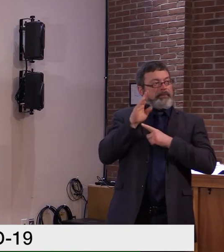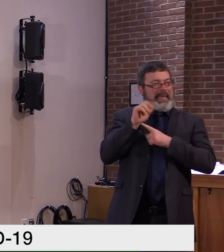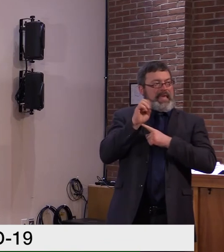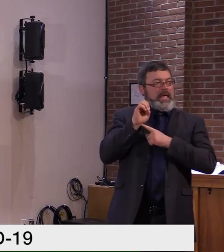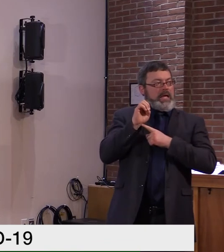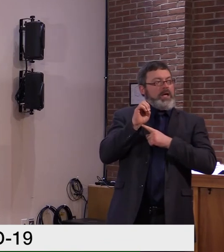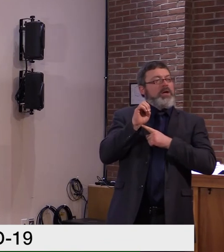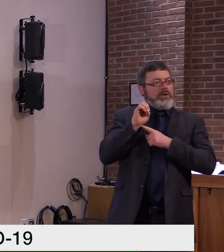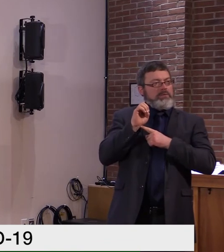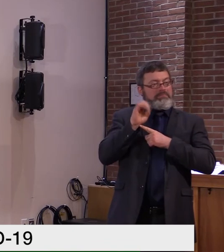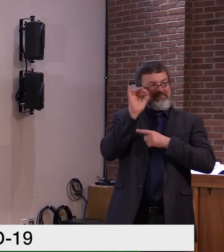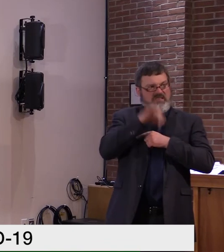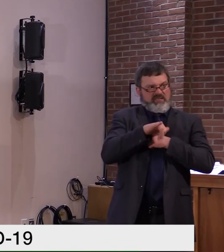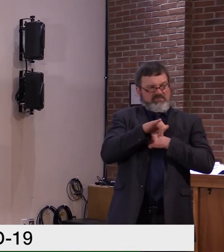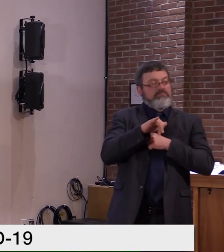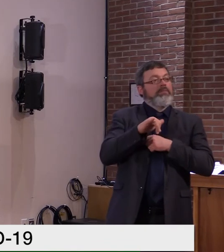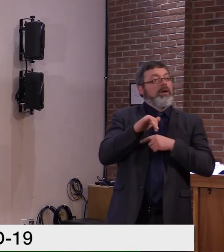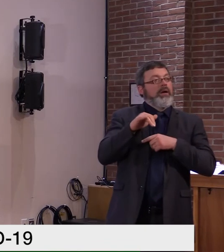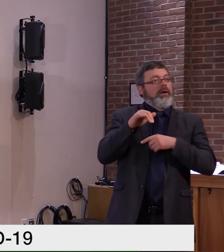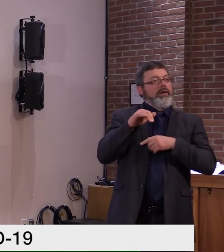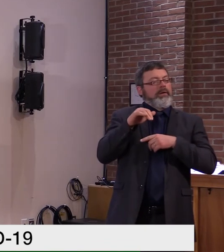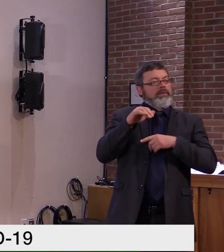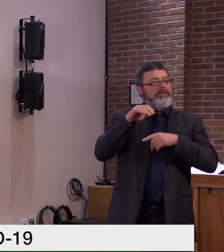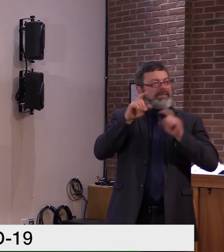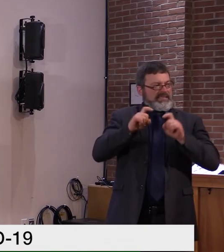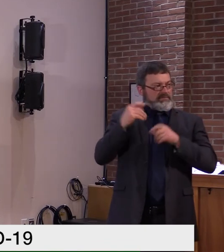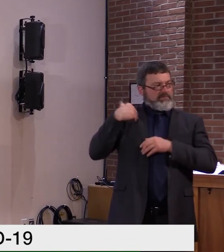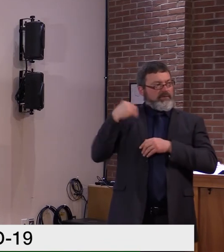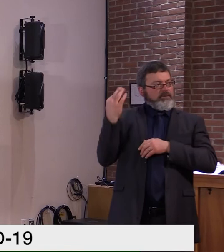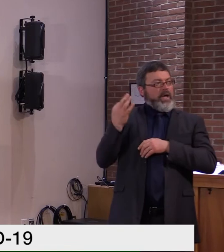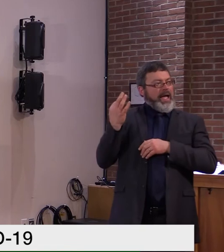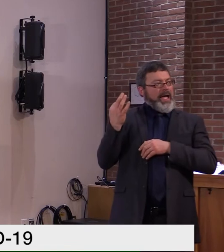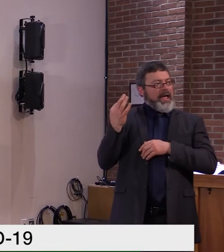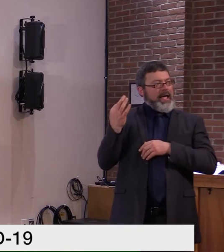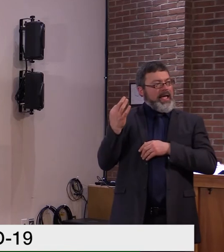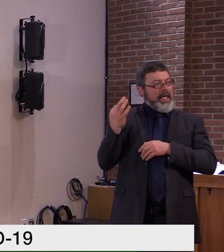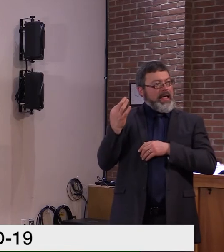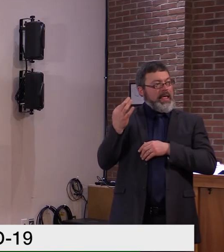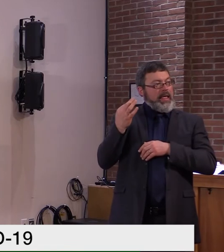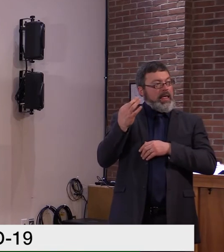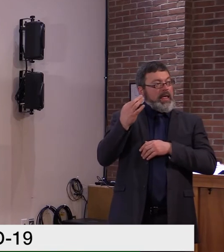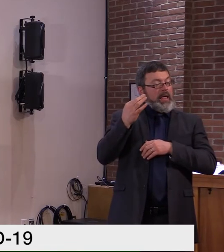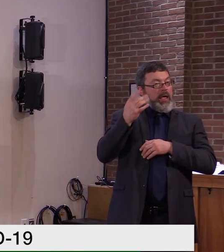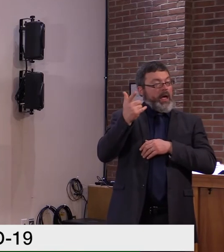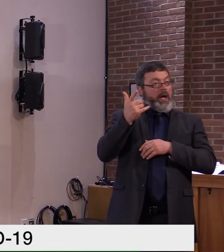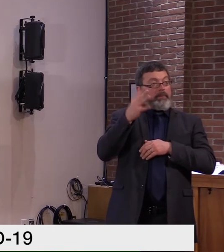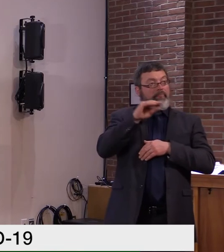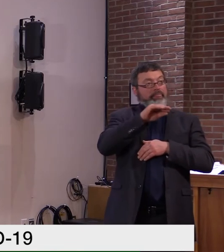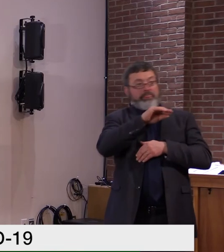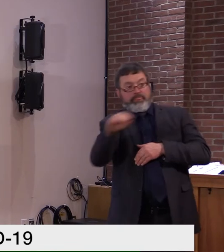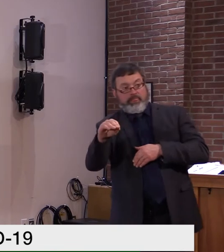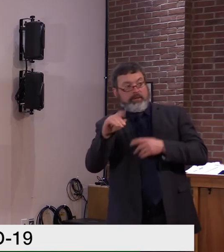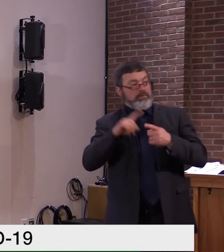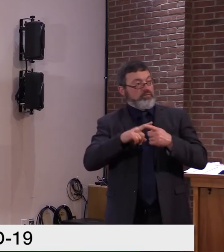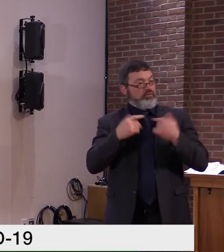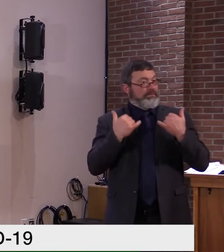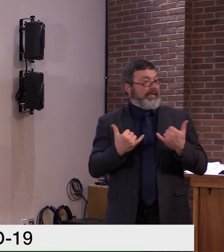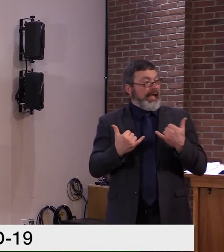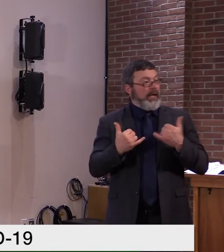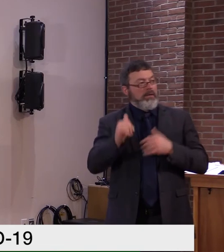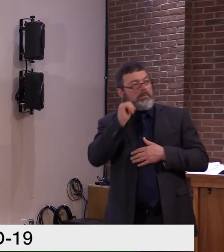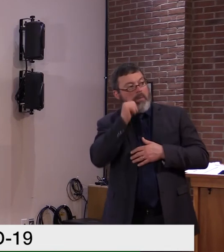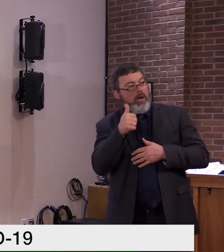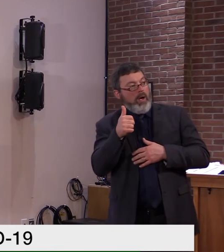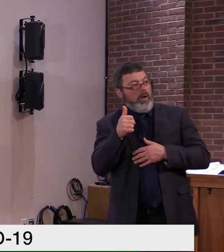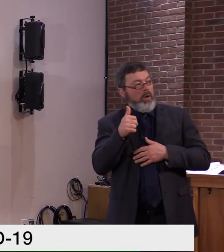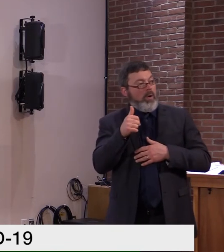People rescheduling today, they're going to try to get in tomorrow. I believe you said 2.5 days is average to get their results, so they're